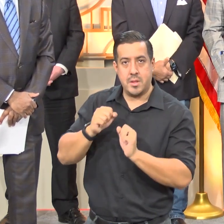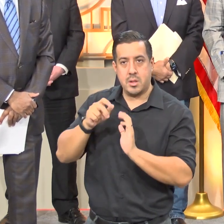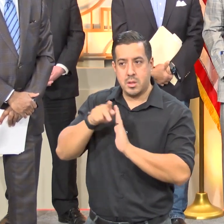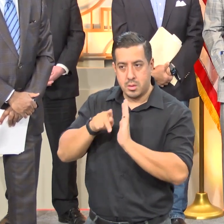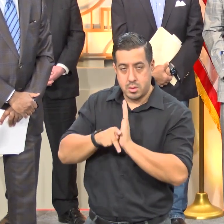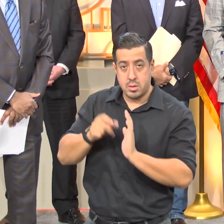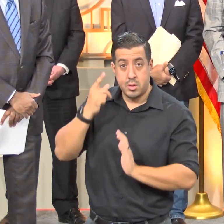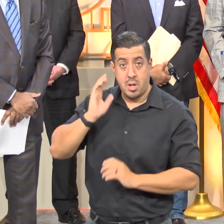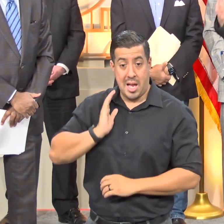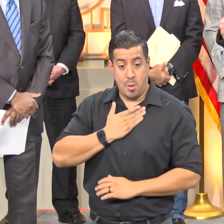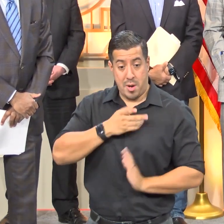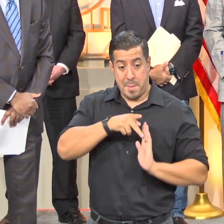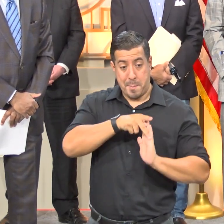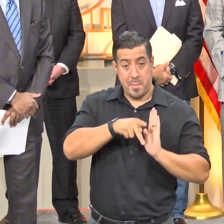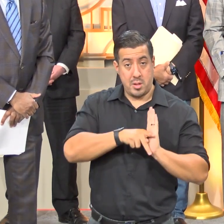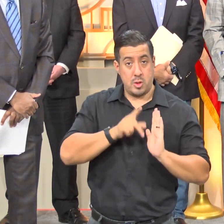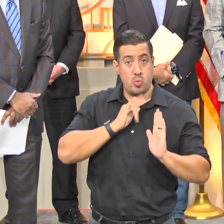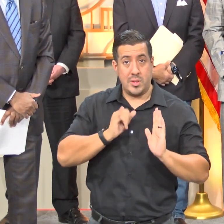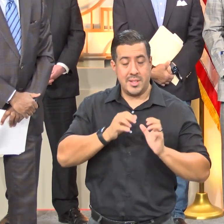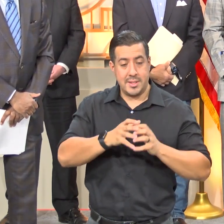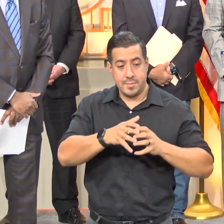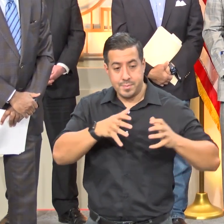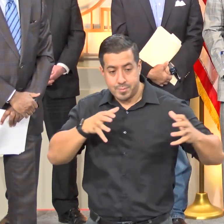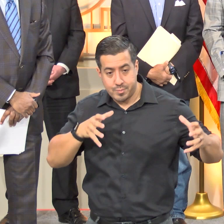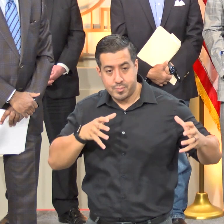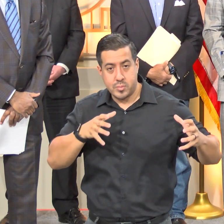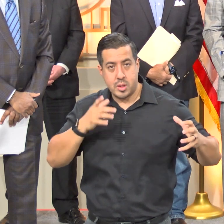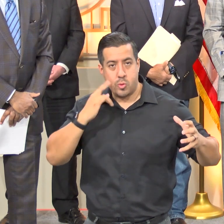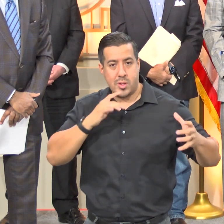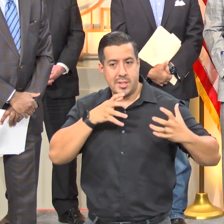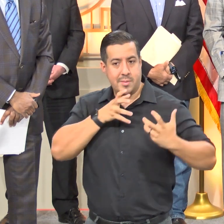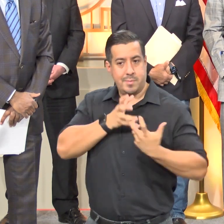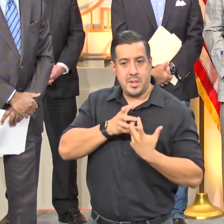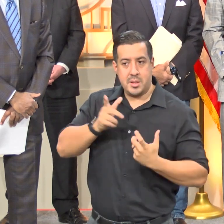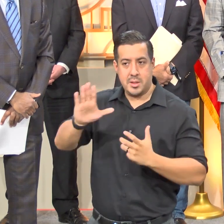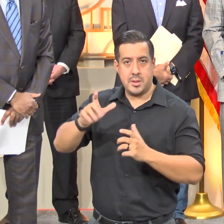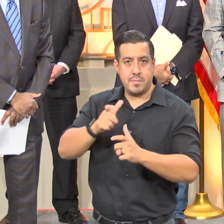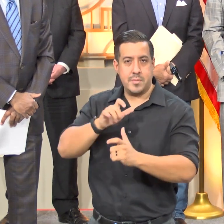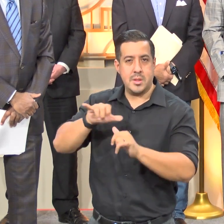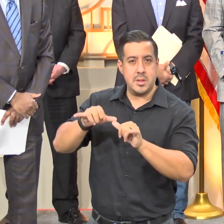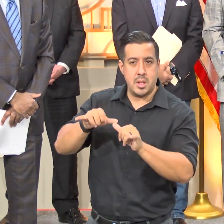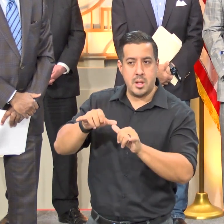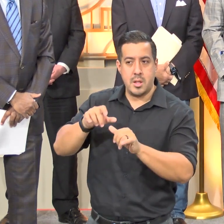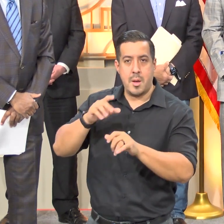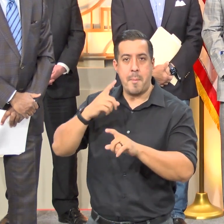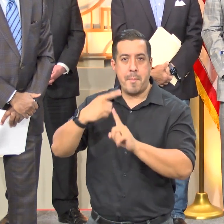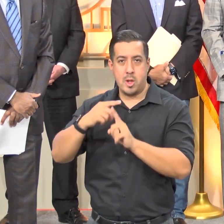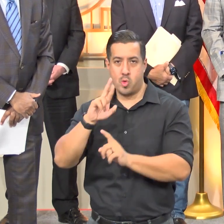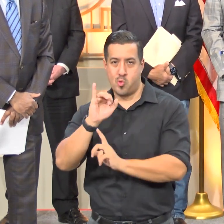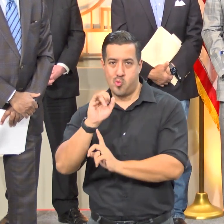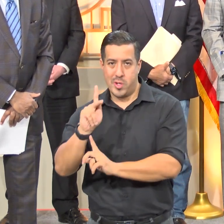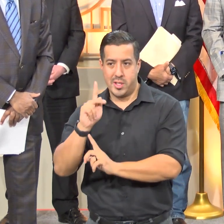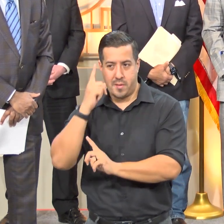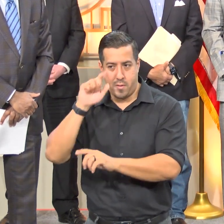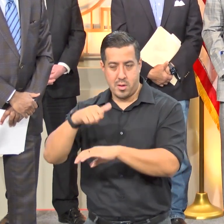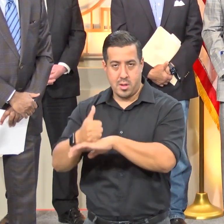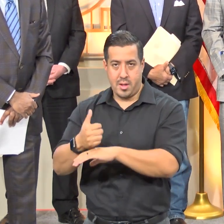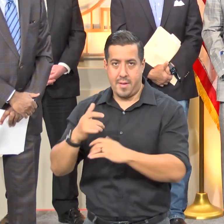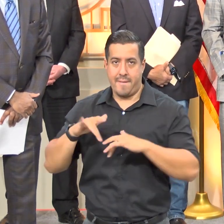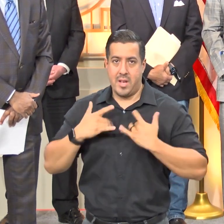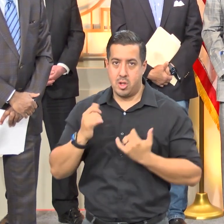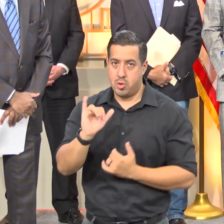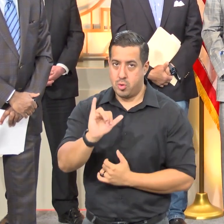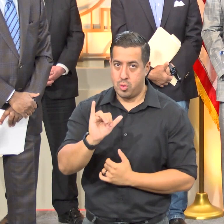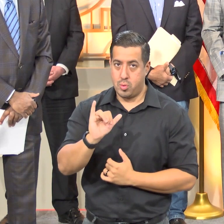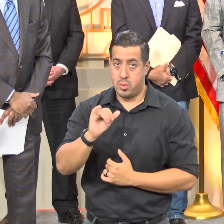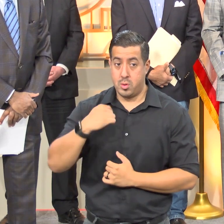policies must again be scalable relative to the size and the inherent risk of events. The task force will